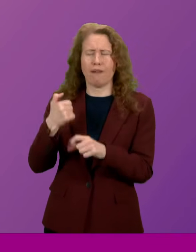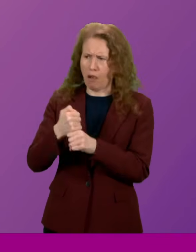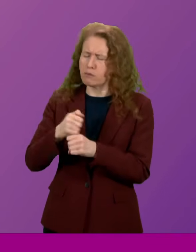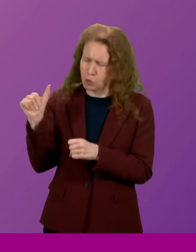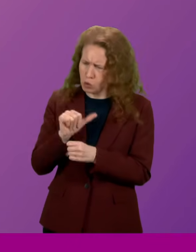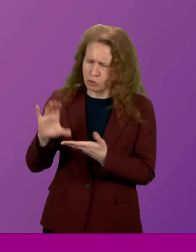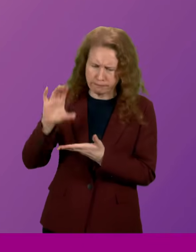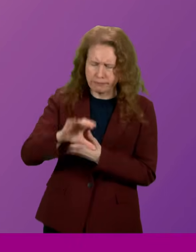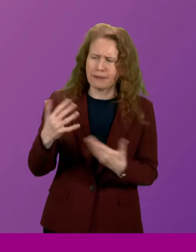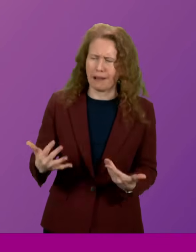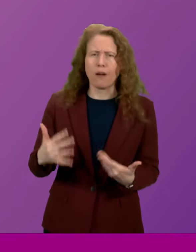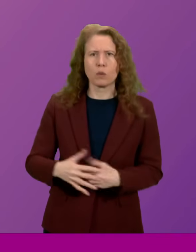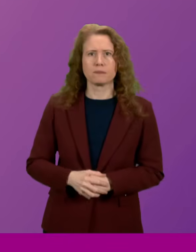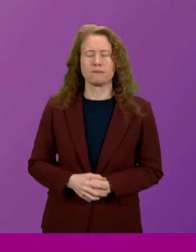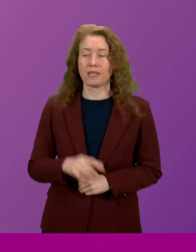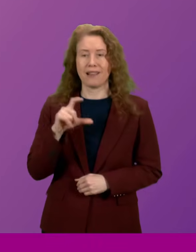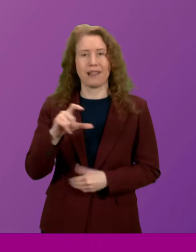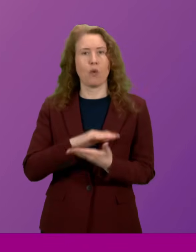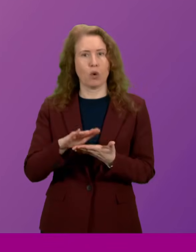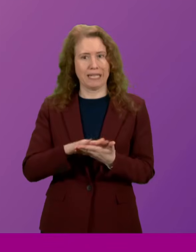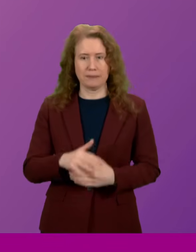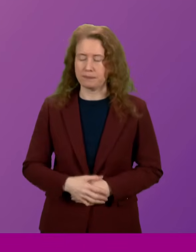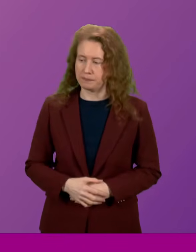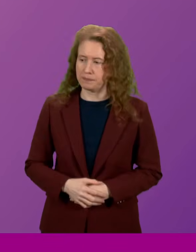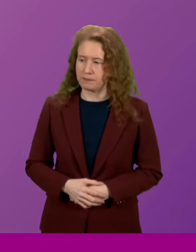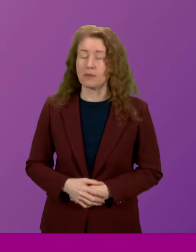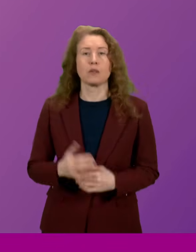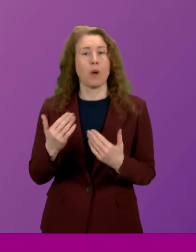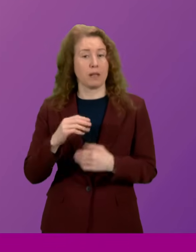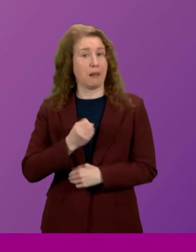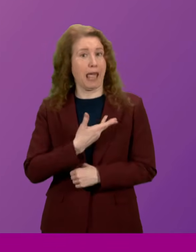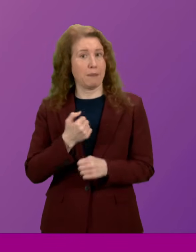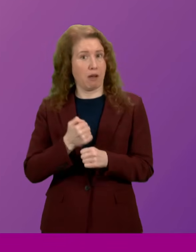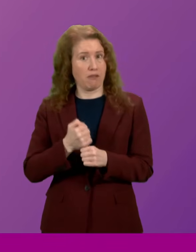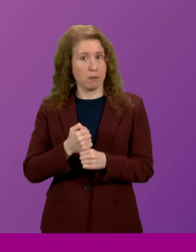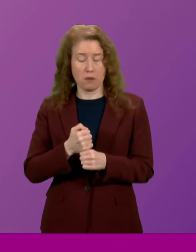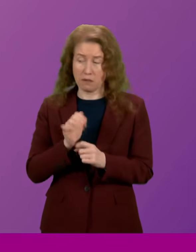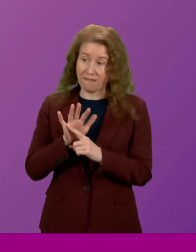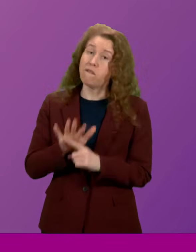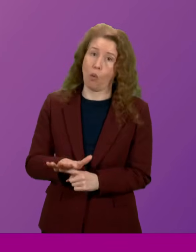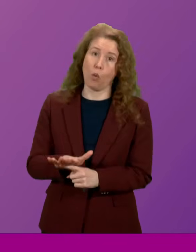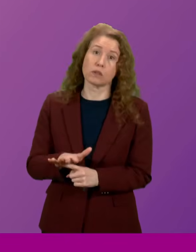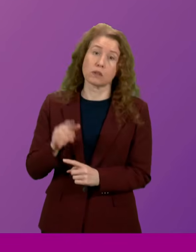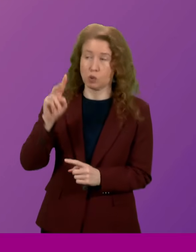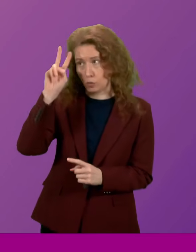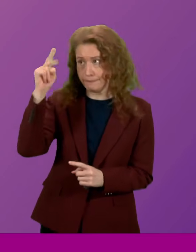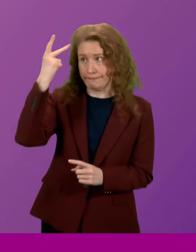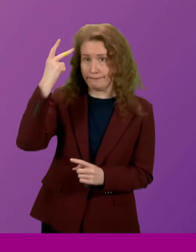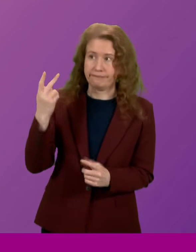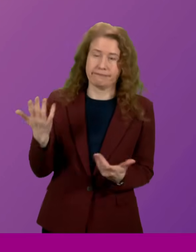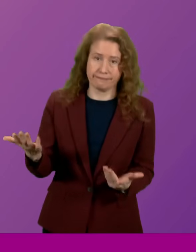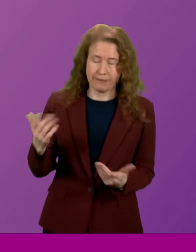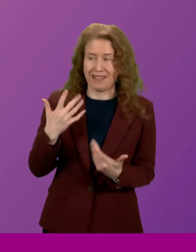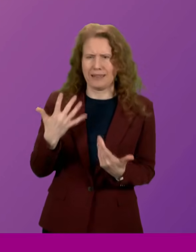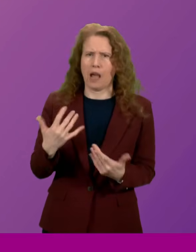women affected now. Claire Haughey. It's welcome the Labour UK Government has been forced into this latest U-turn, and